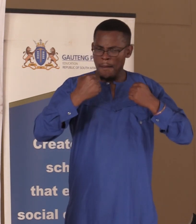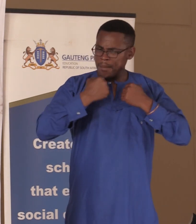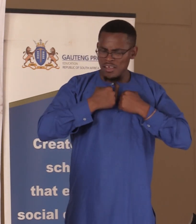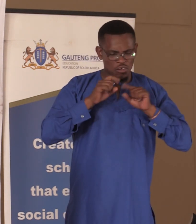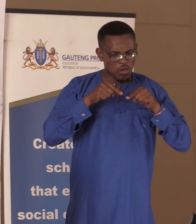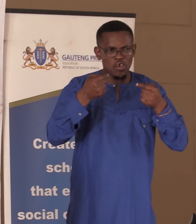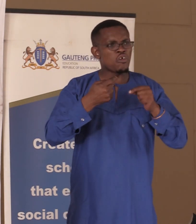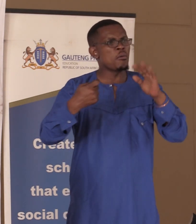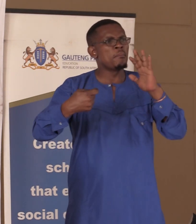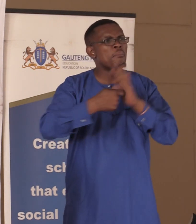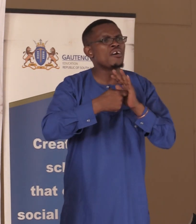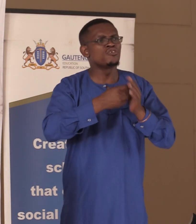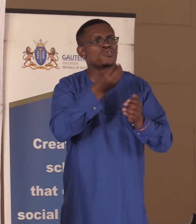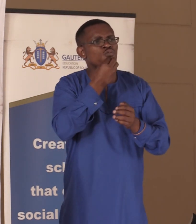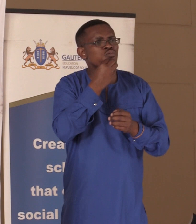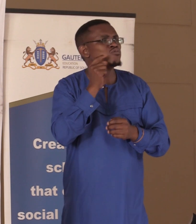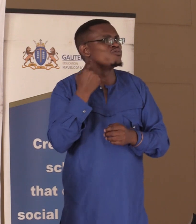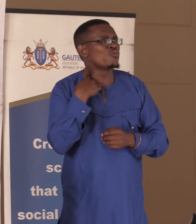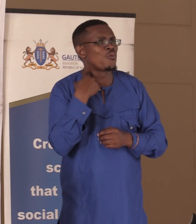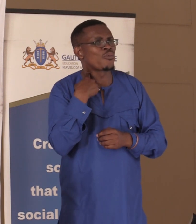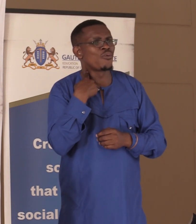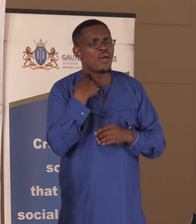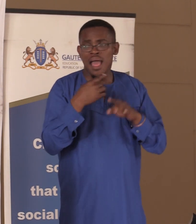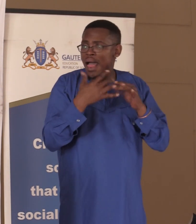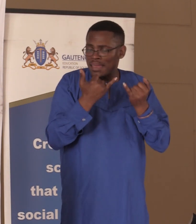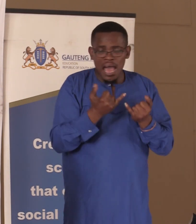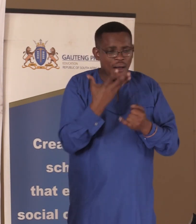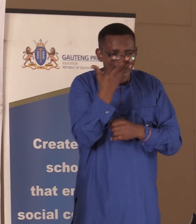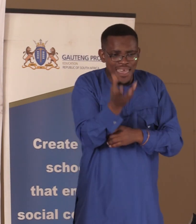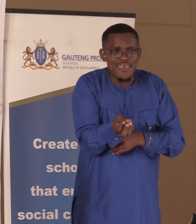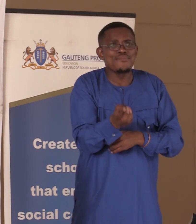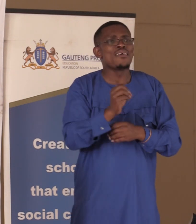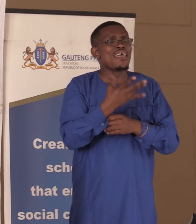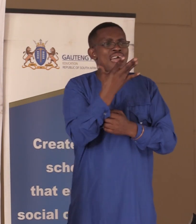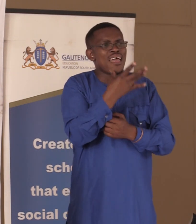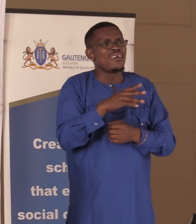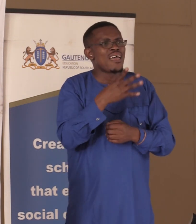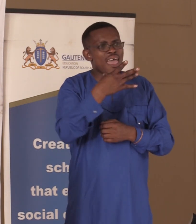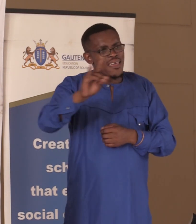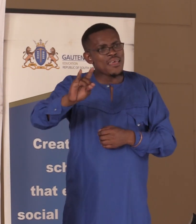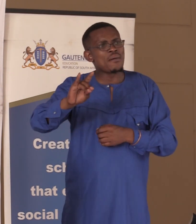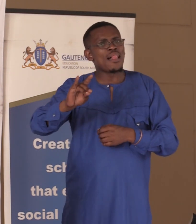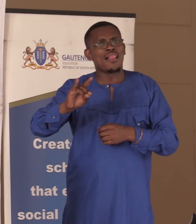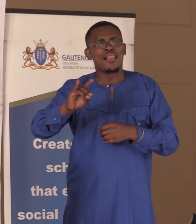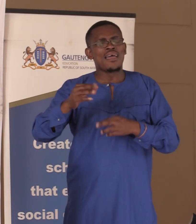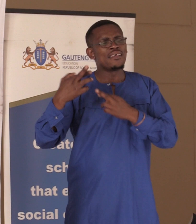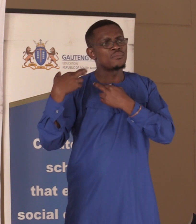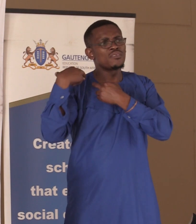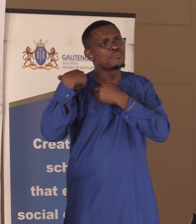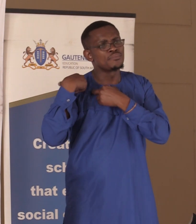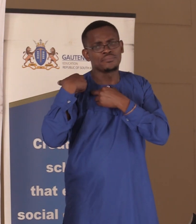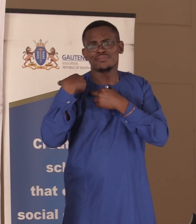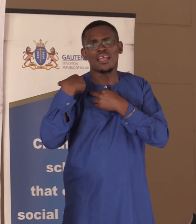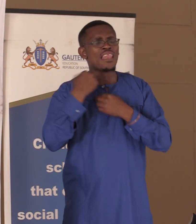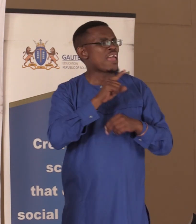not afford to buy a dog more. Now I've got this animal, it's in my hands, it's at my disposal, I can kill